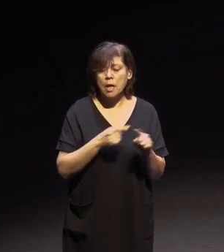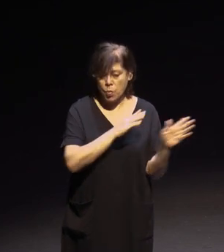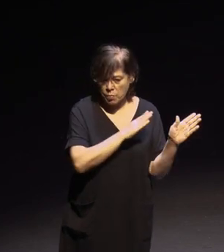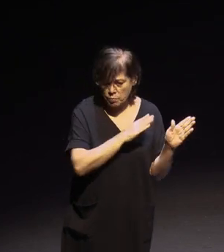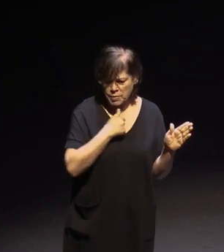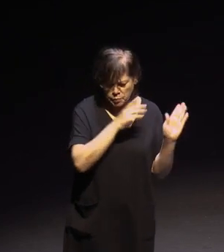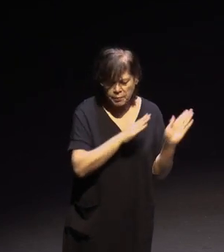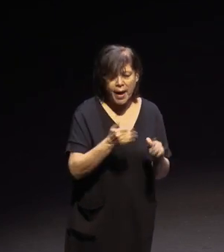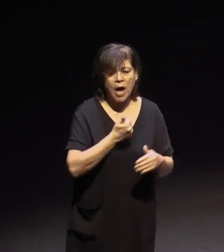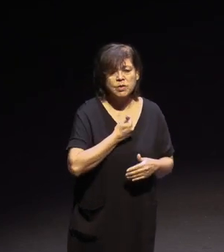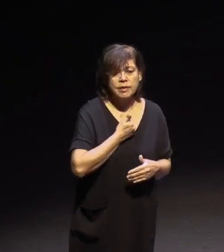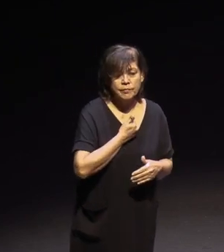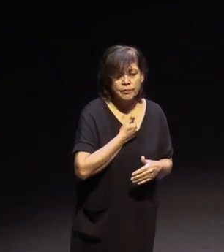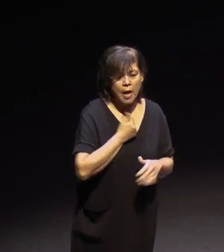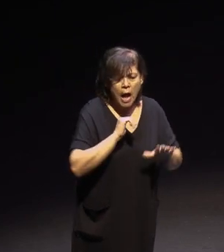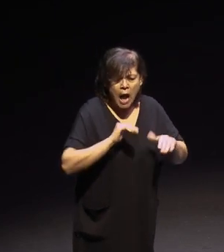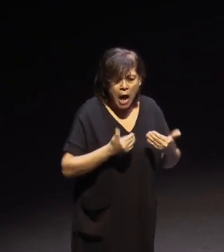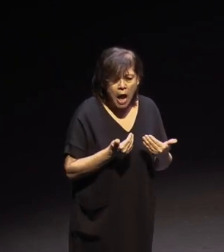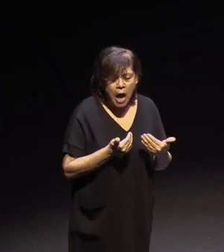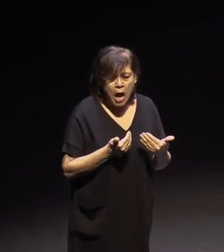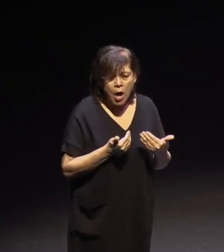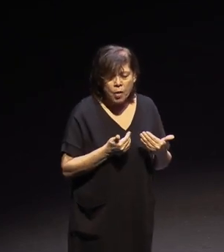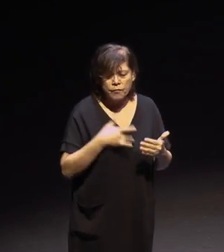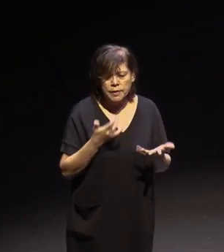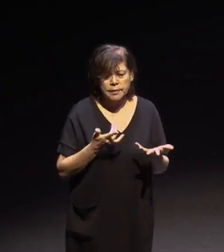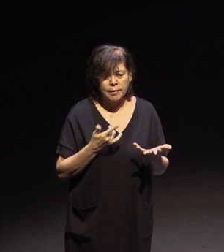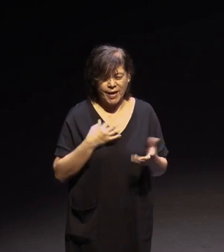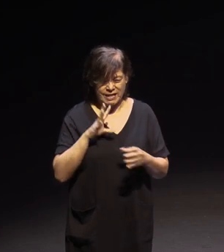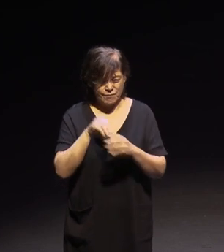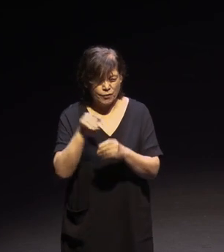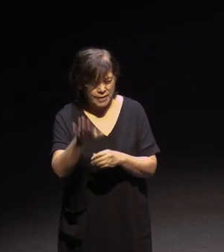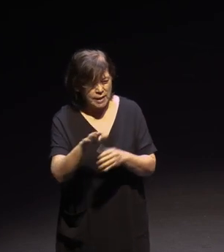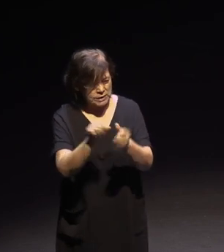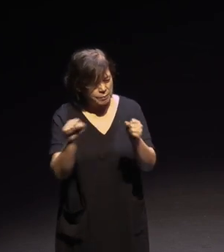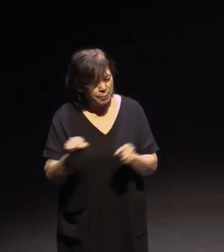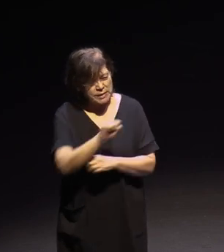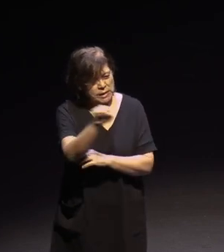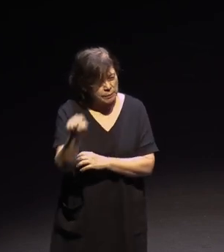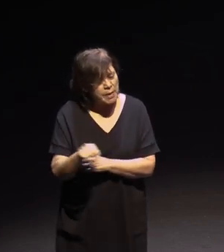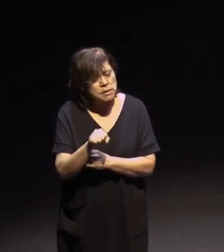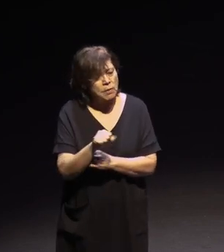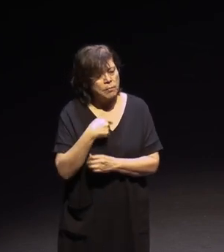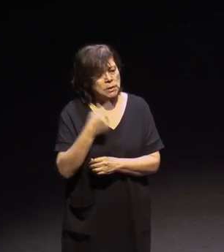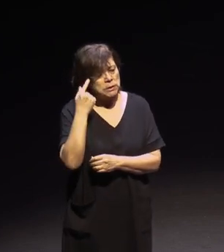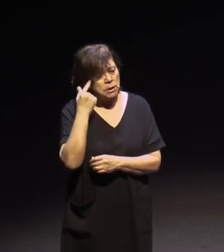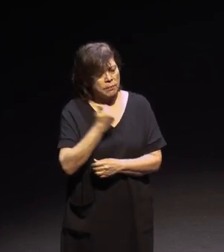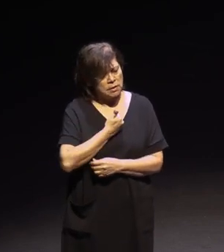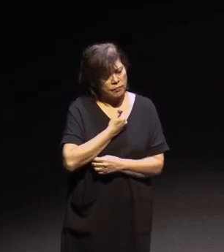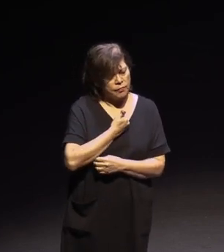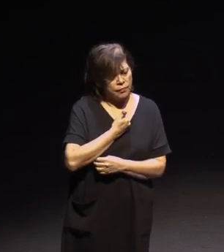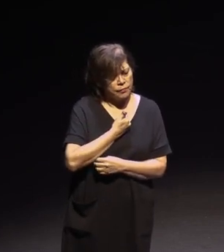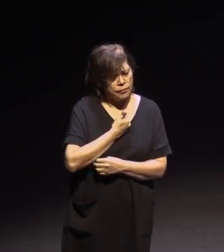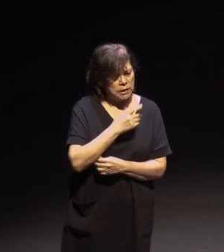prepared are we as sometimes intruders into their space to re-examine our own structures that enable and